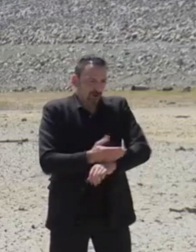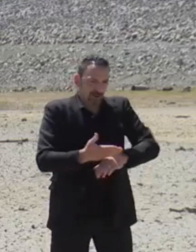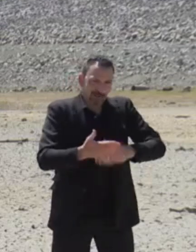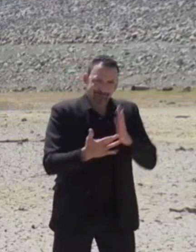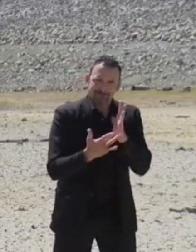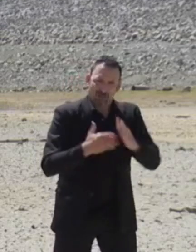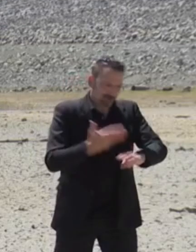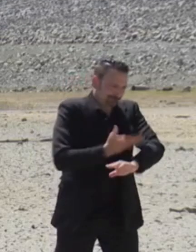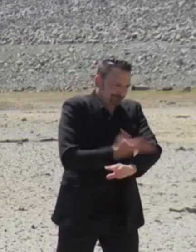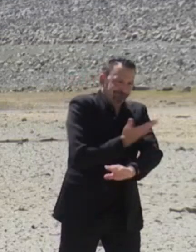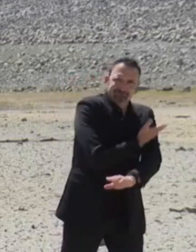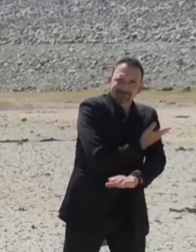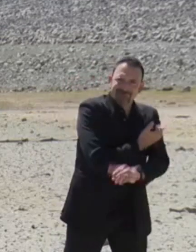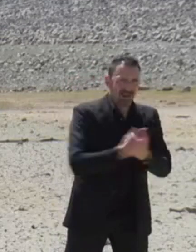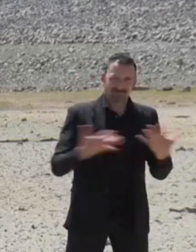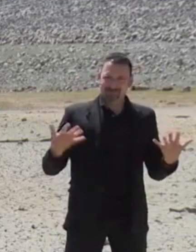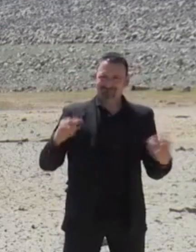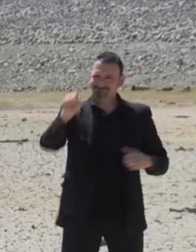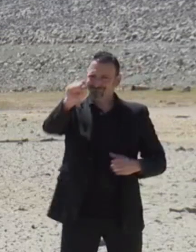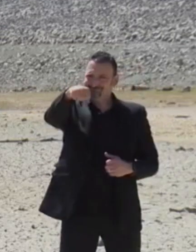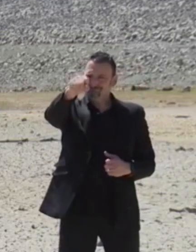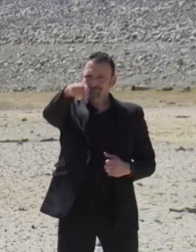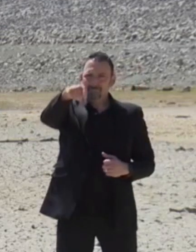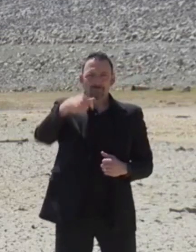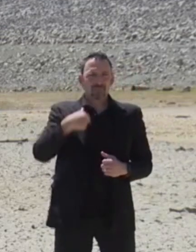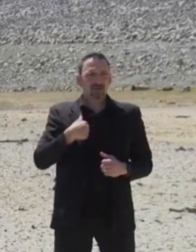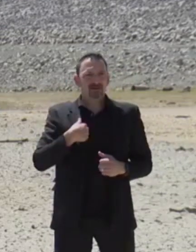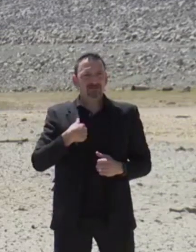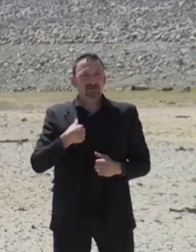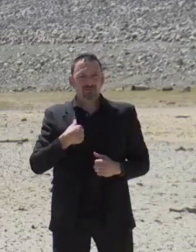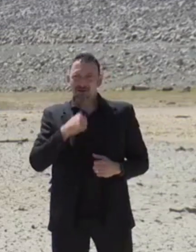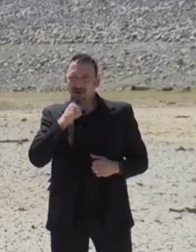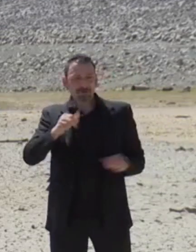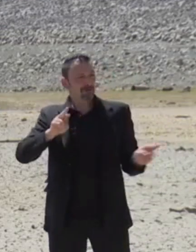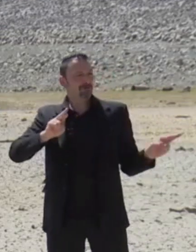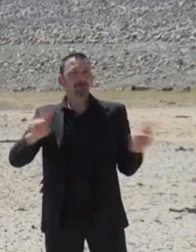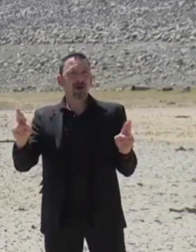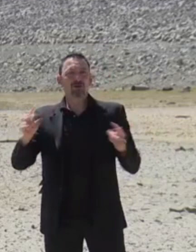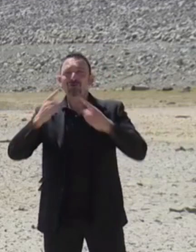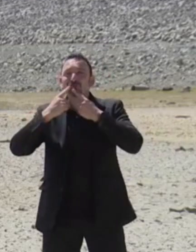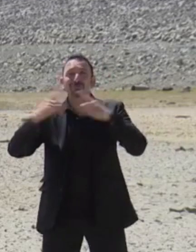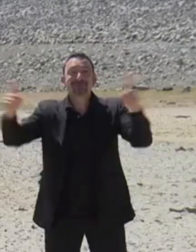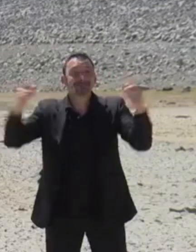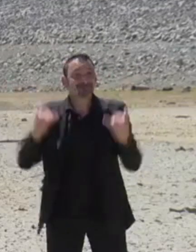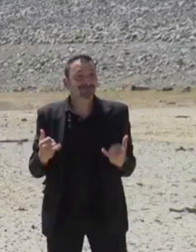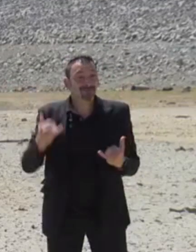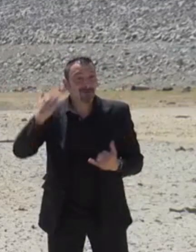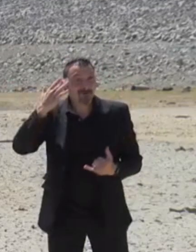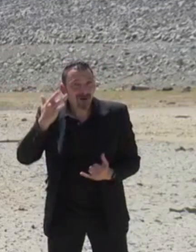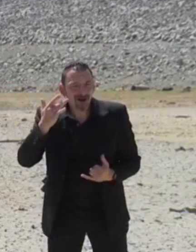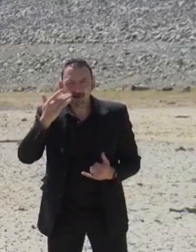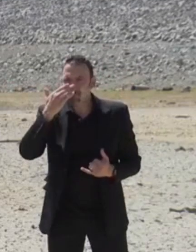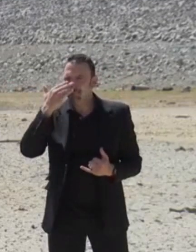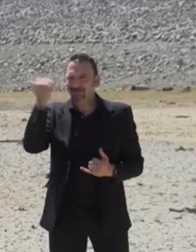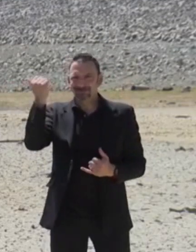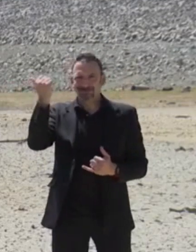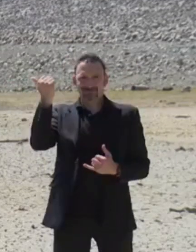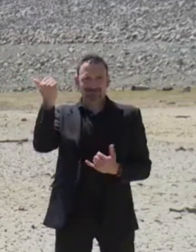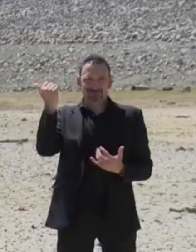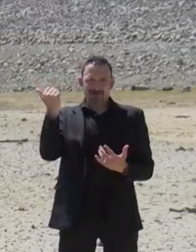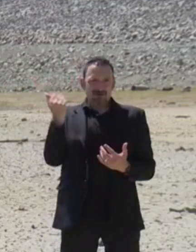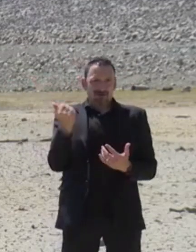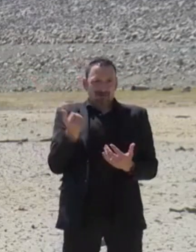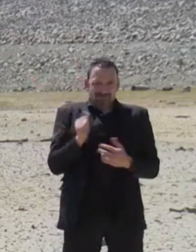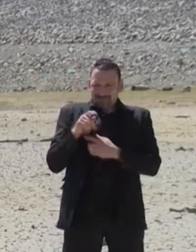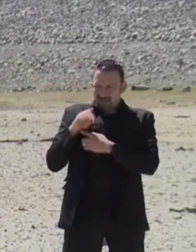out. I'm not prepared to announce those now, just weeks out of our April